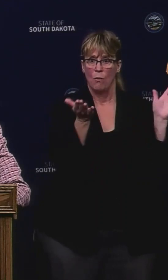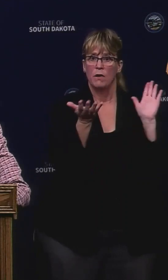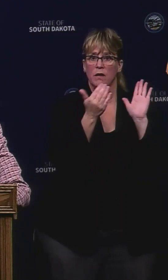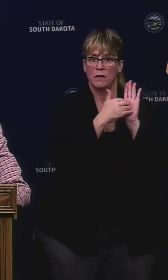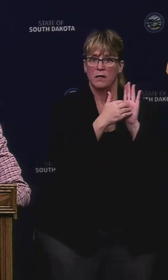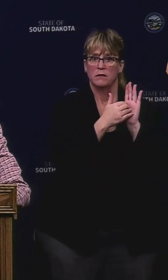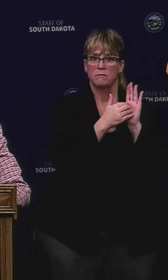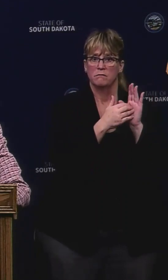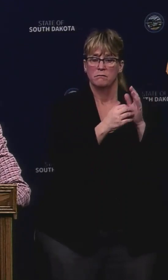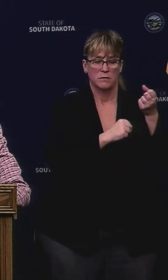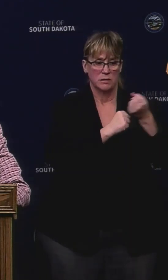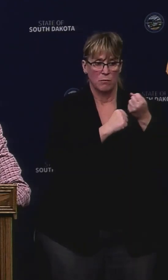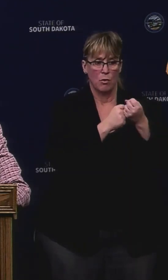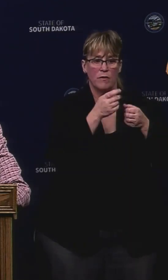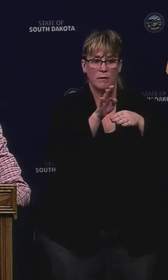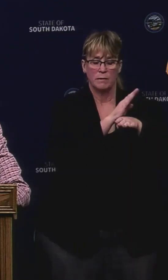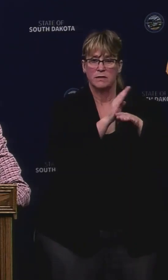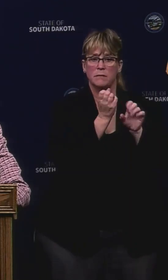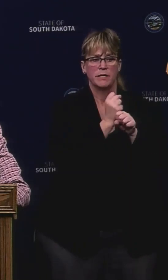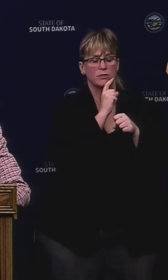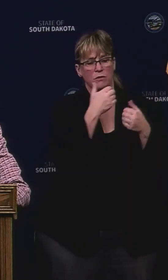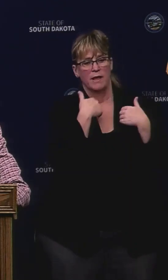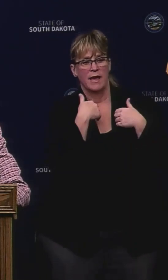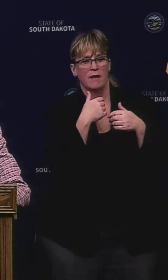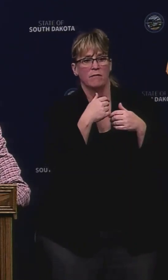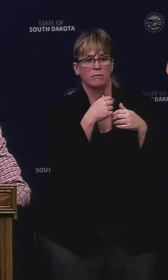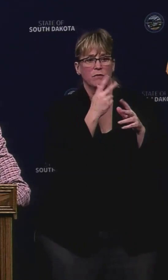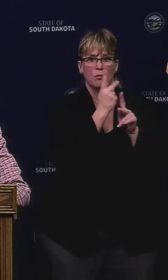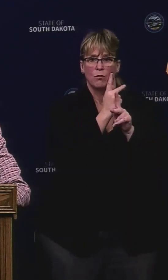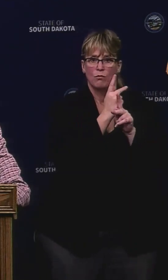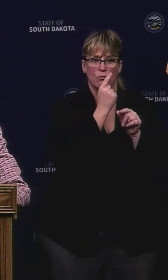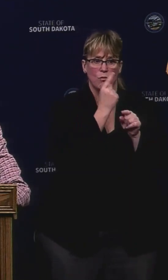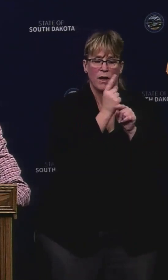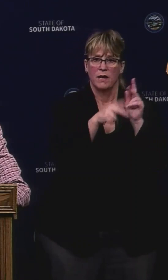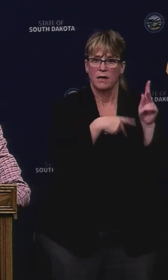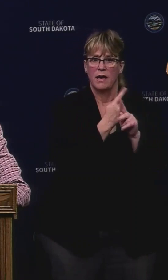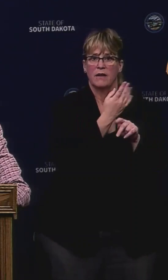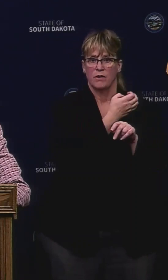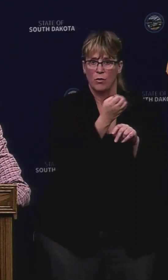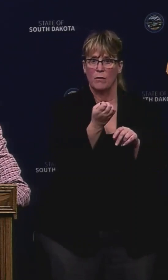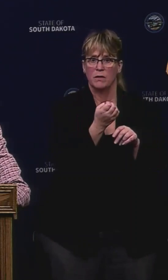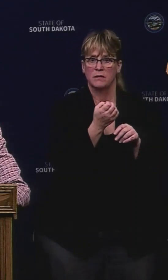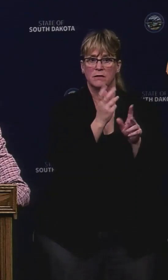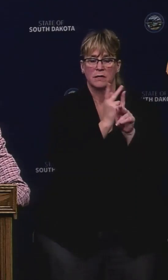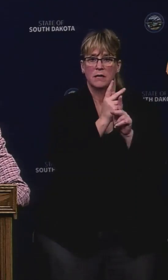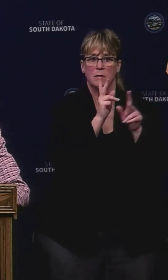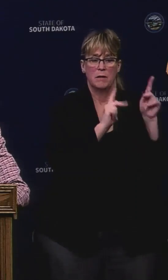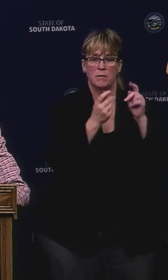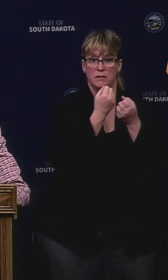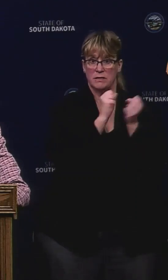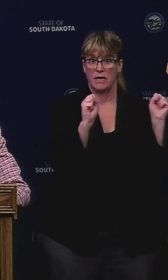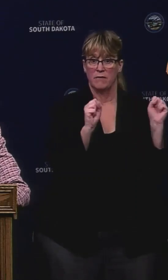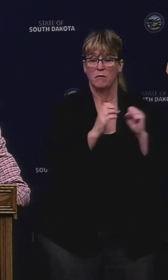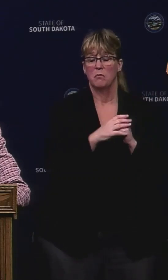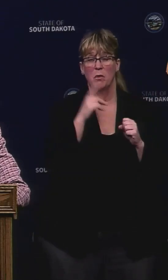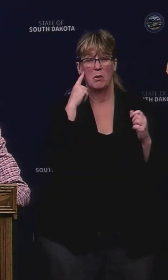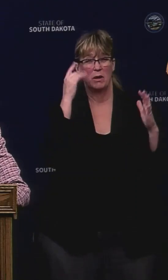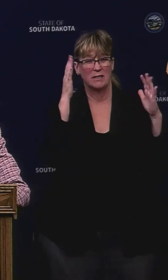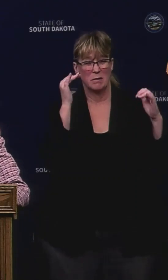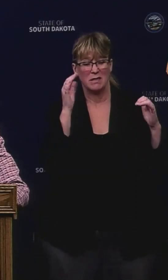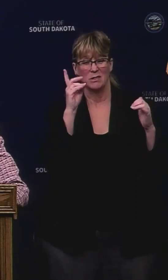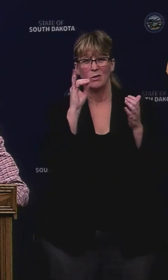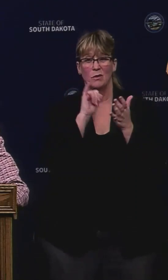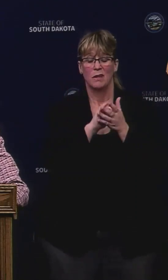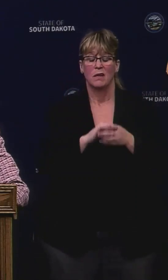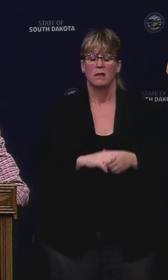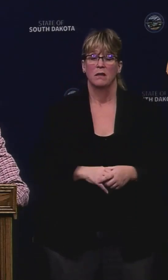sure they've got the kinds of equipment and procedures in place that keep people safe, and so we would expect to be able to do